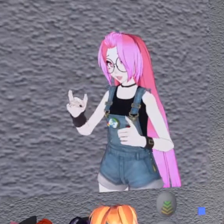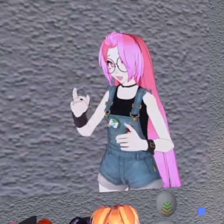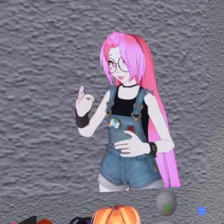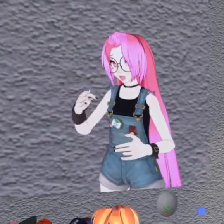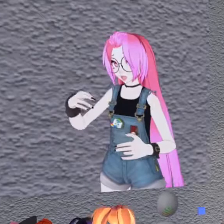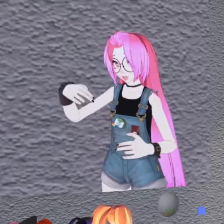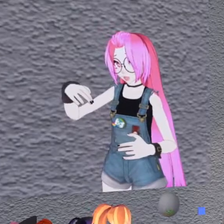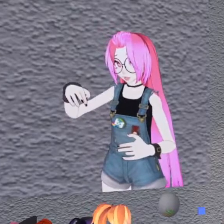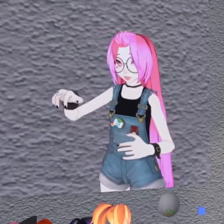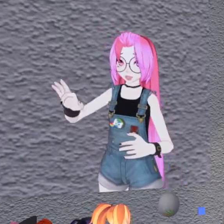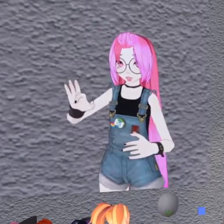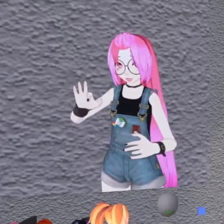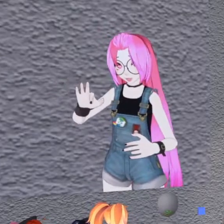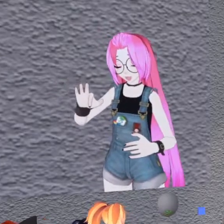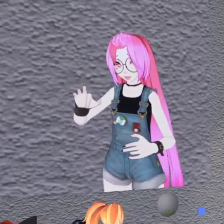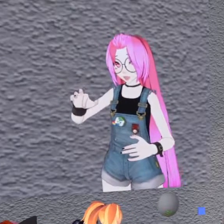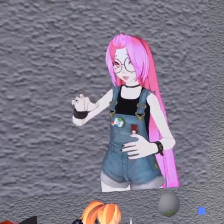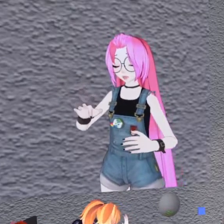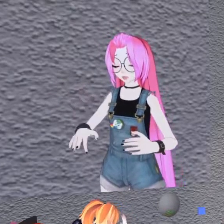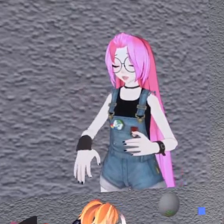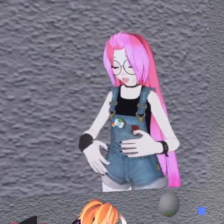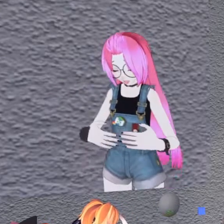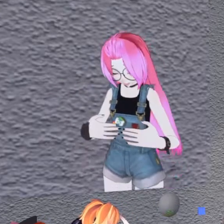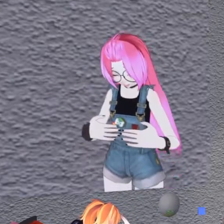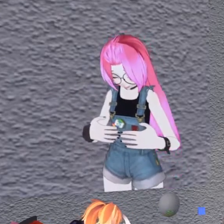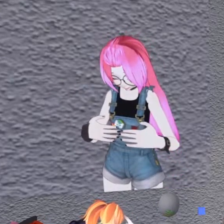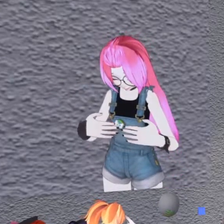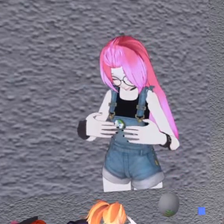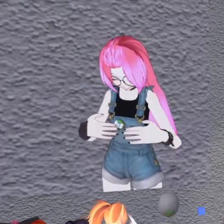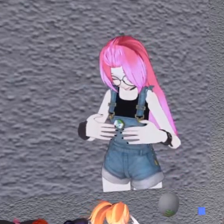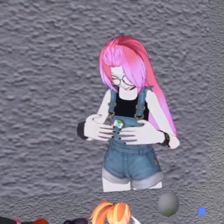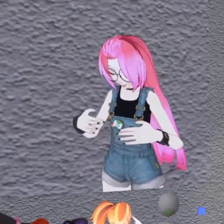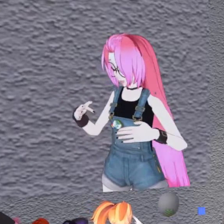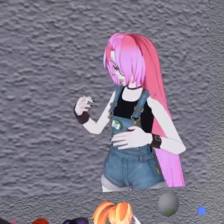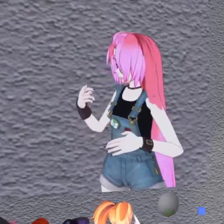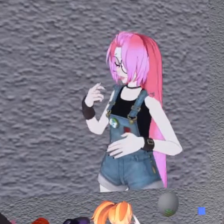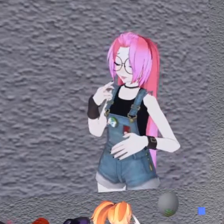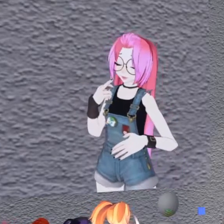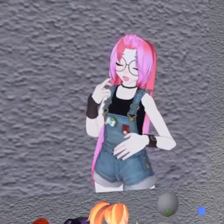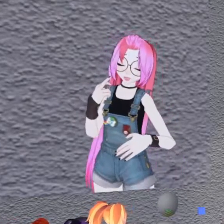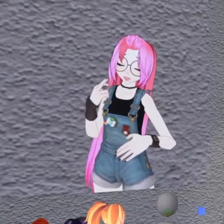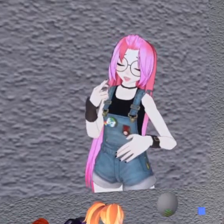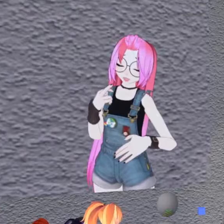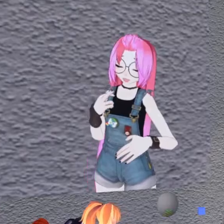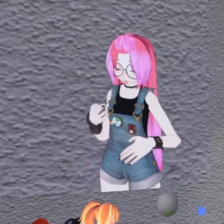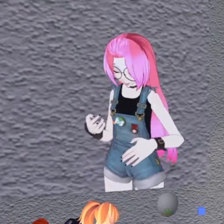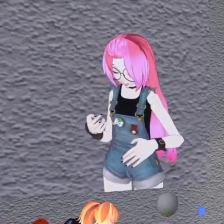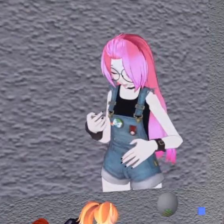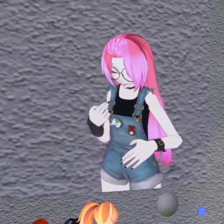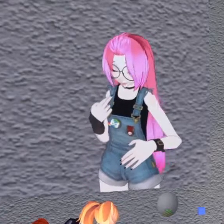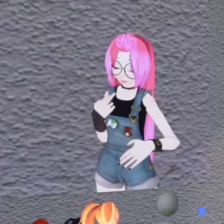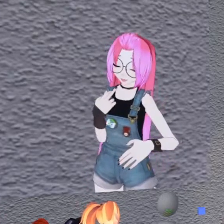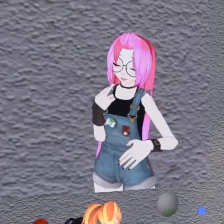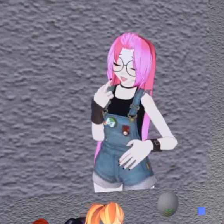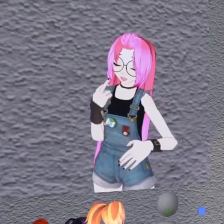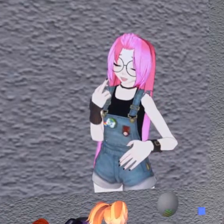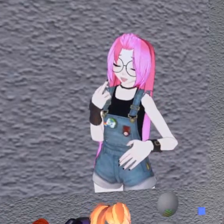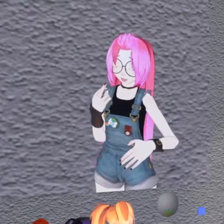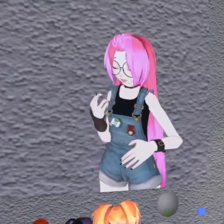like plastic, I would fingerspell. But yeah, I guess plastic, or you said plastic. That one's weird. Plastic. That's